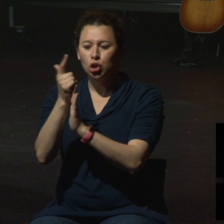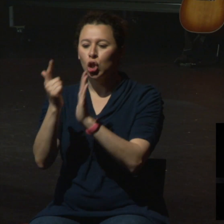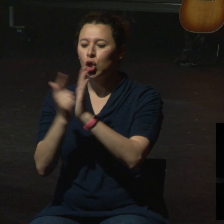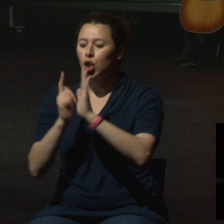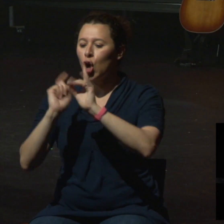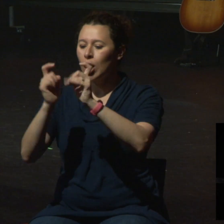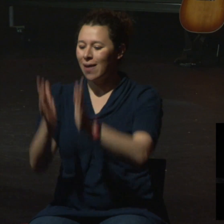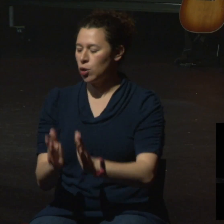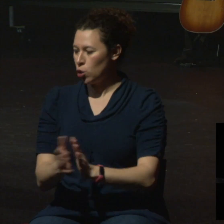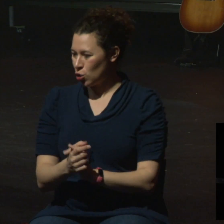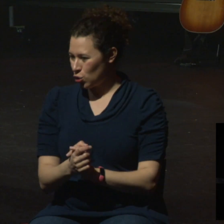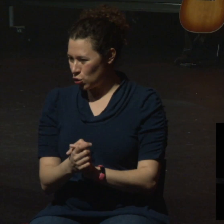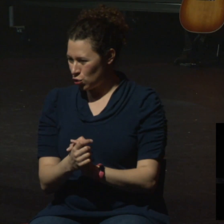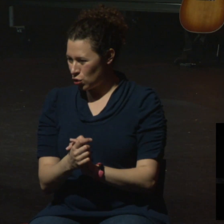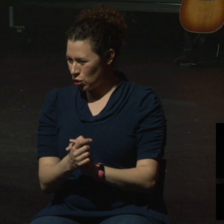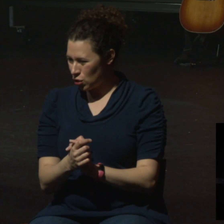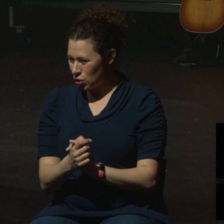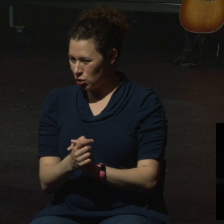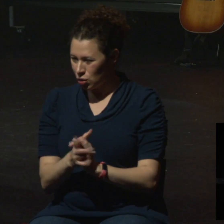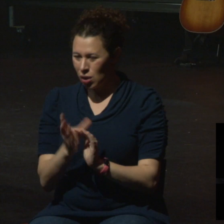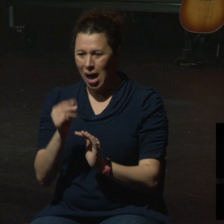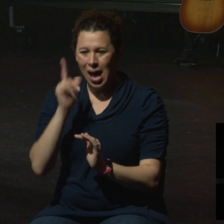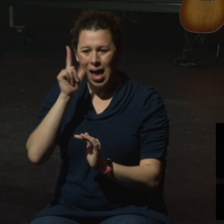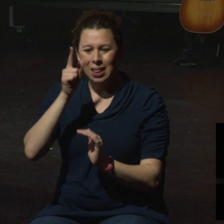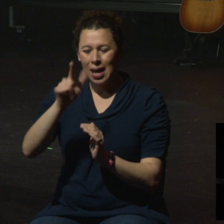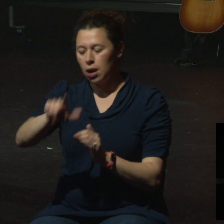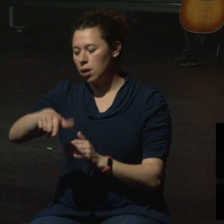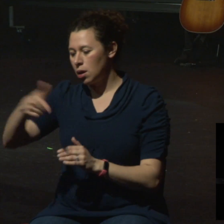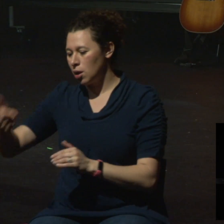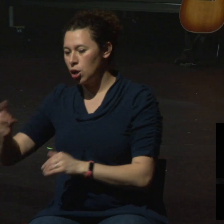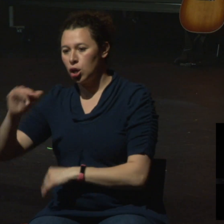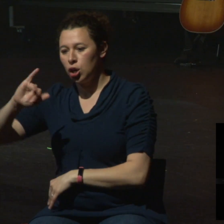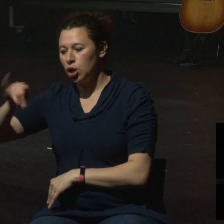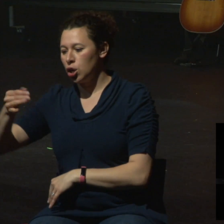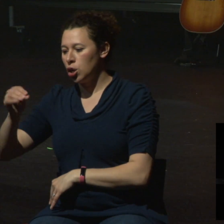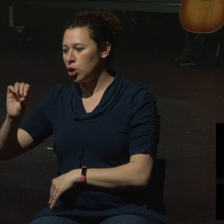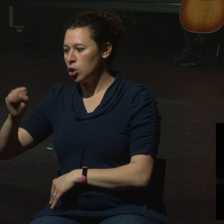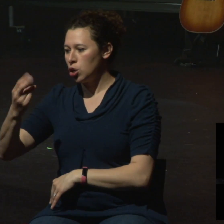Now, let's go back to the night of Jesus at that table.